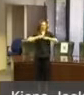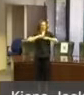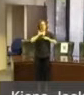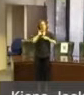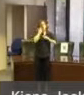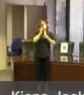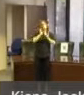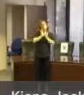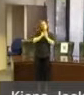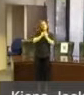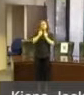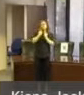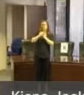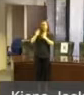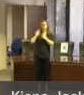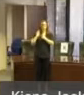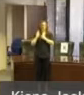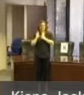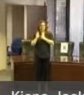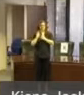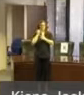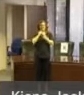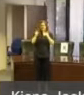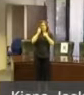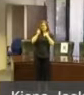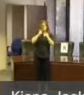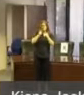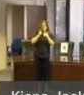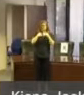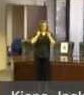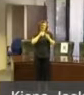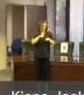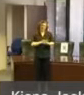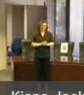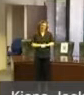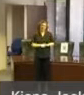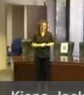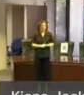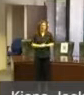last week. If there are any questions, I'll be happy to answer those.